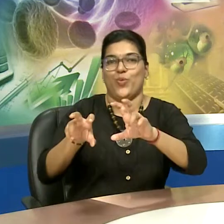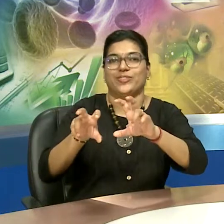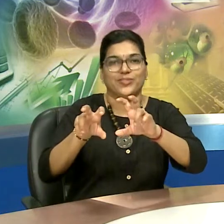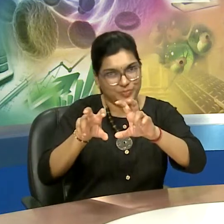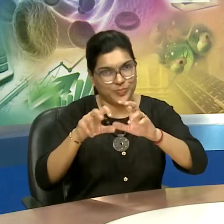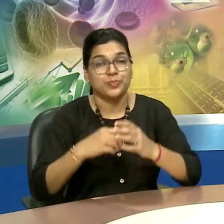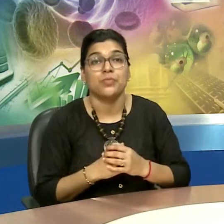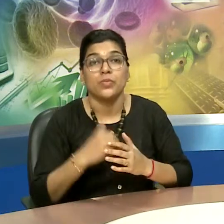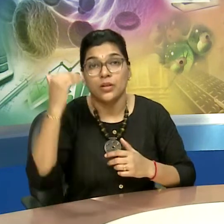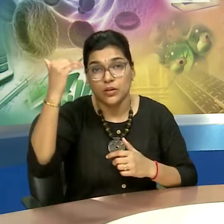India is having